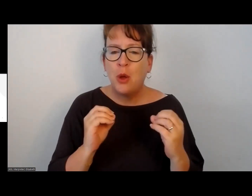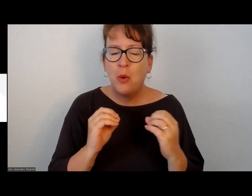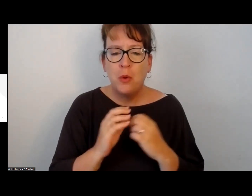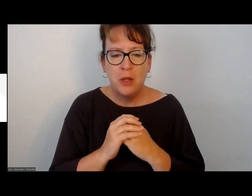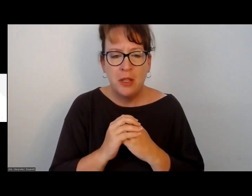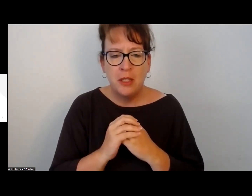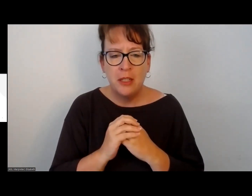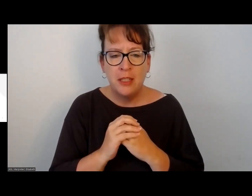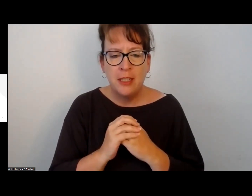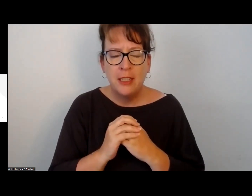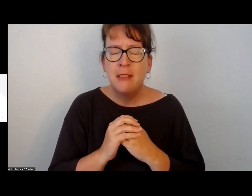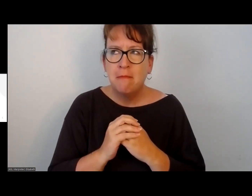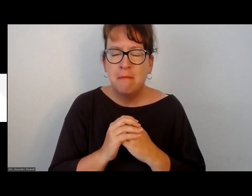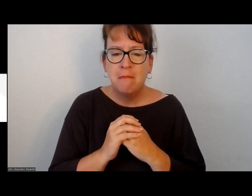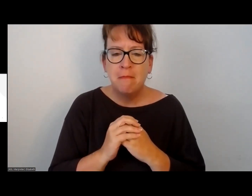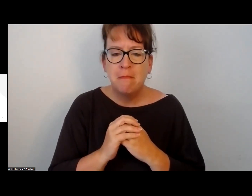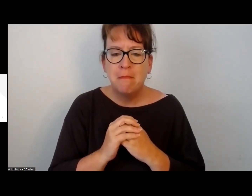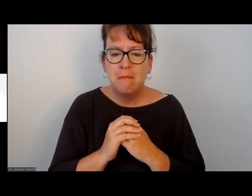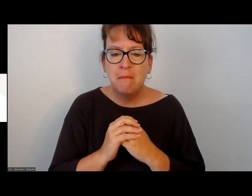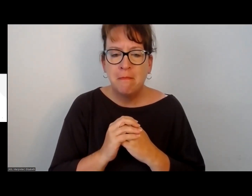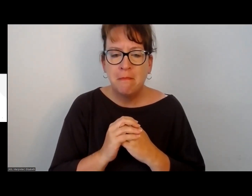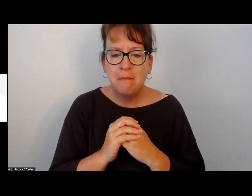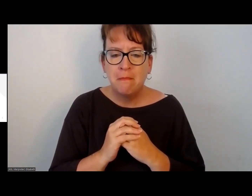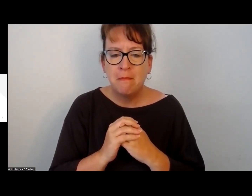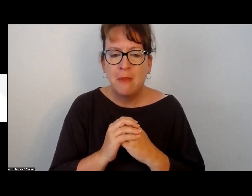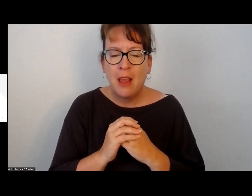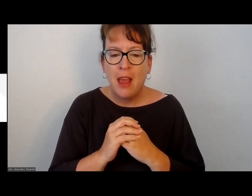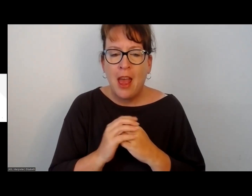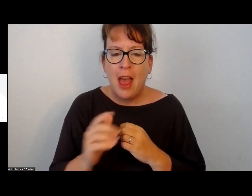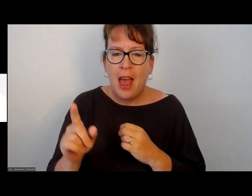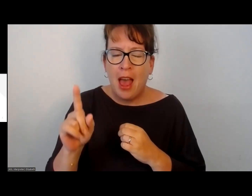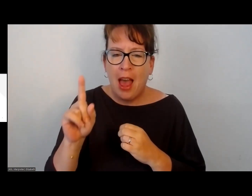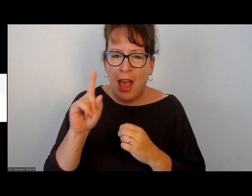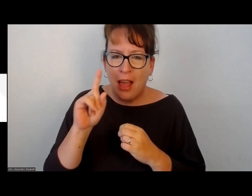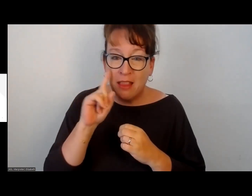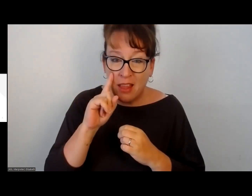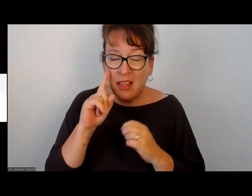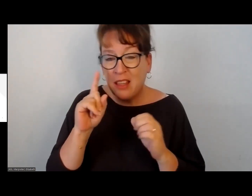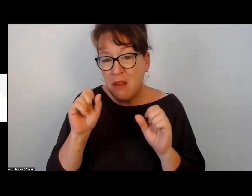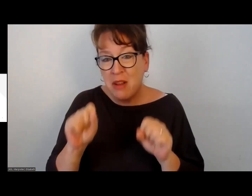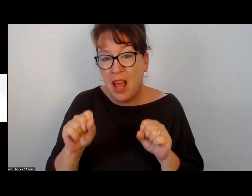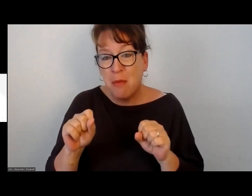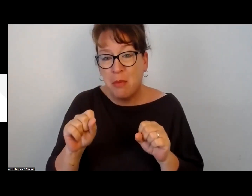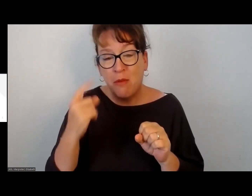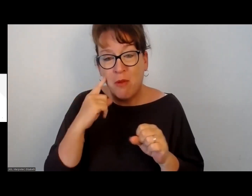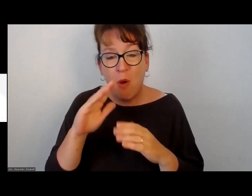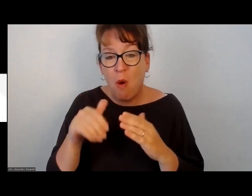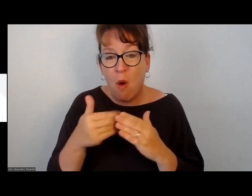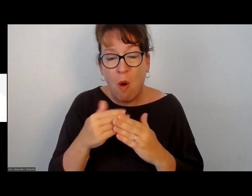I imagine it would probably happen that not all of the council would be able to make it to all the locations if we went that